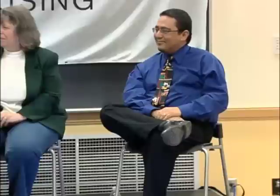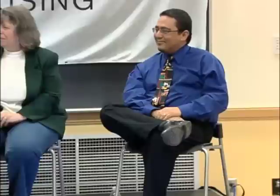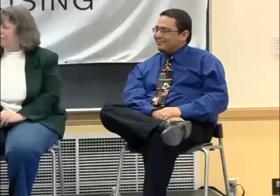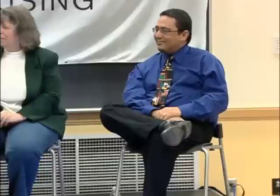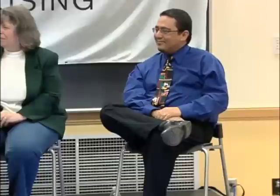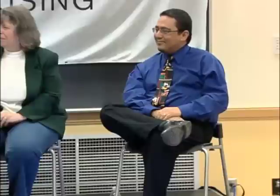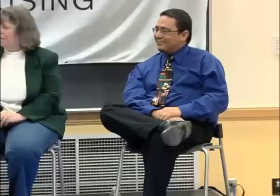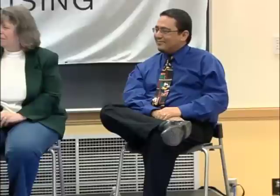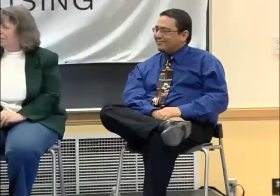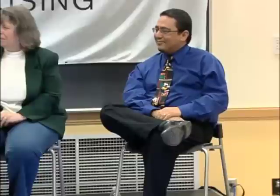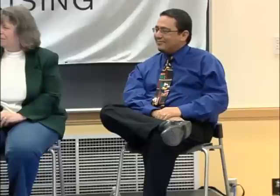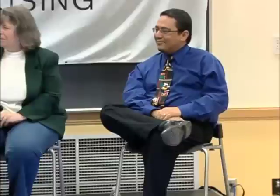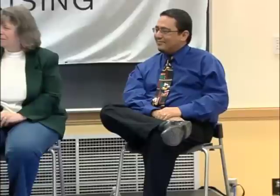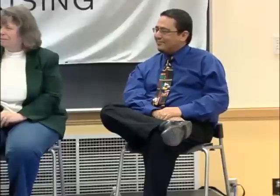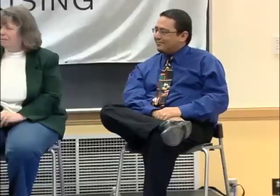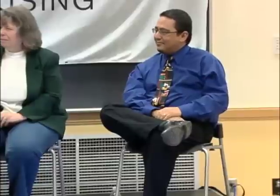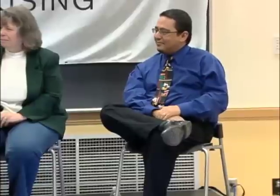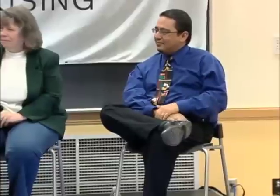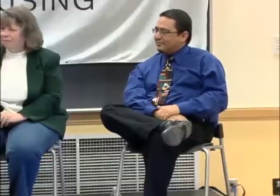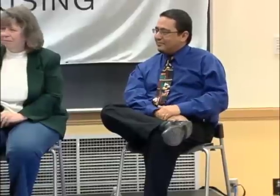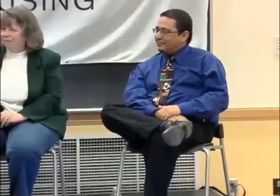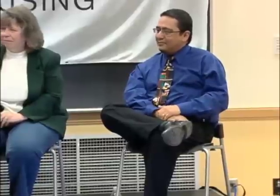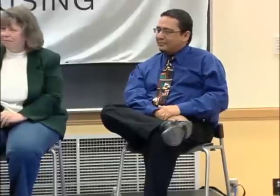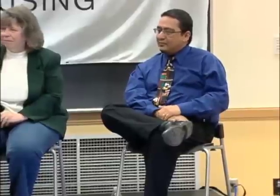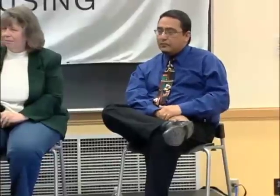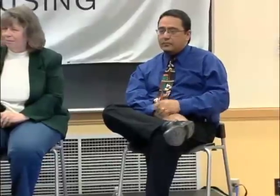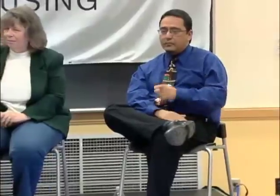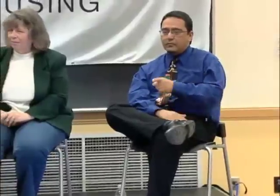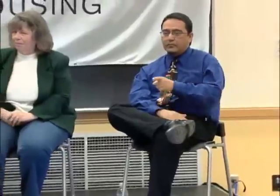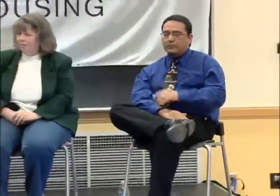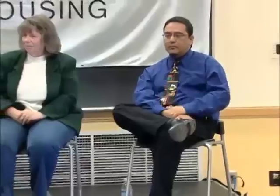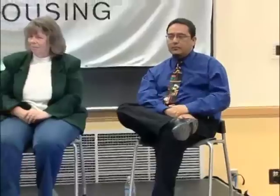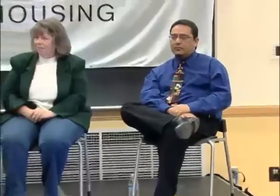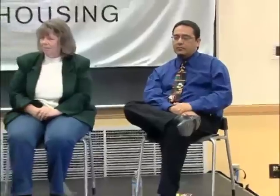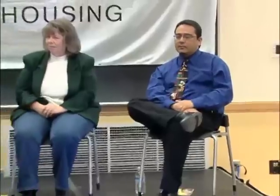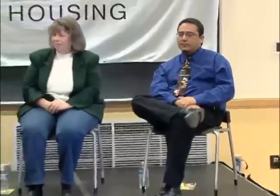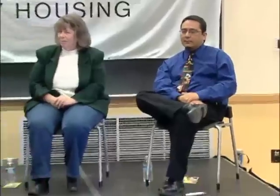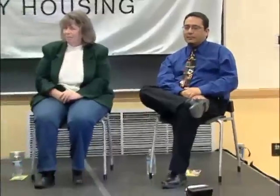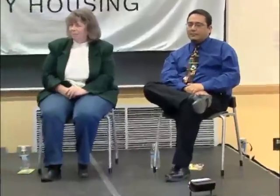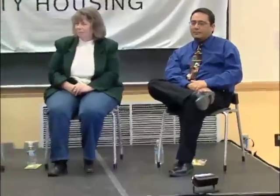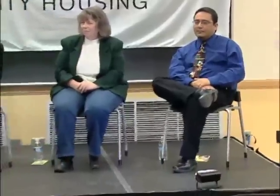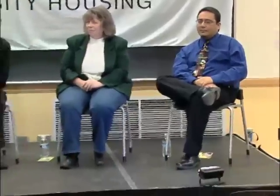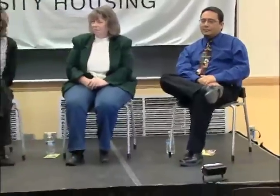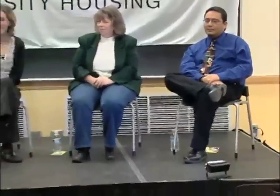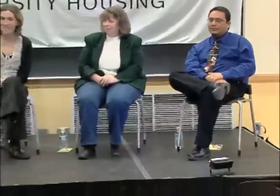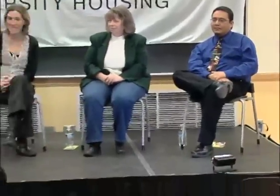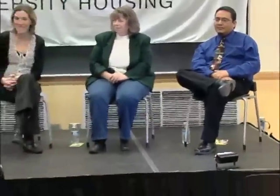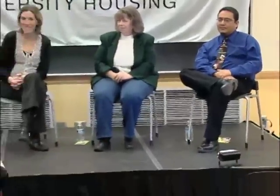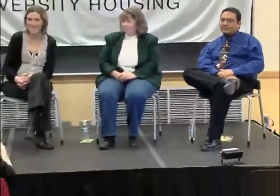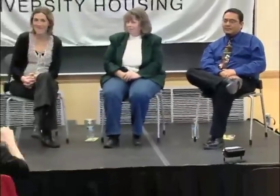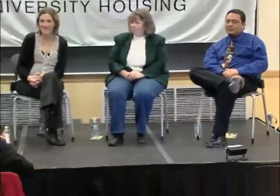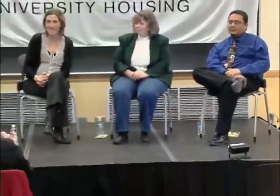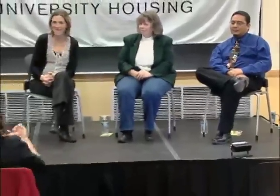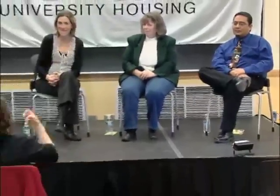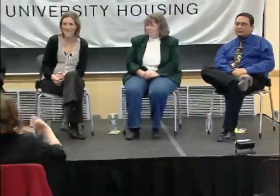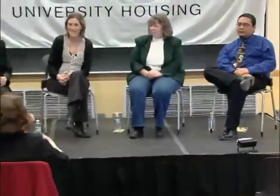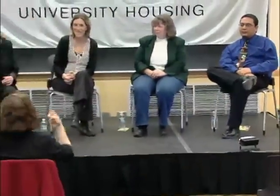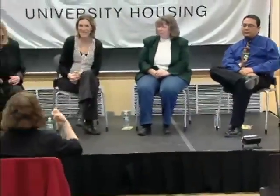So in the movie, they discussed a lot about how difficult it is to translate a